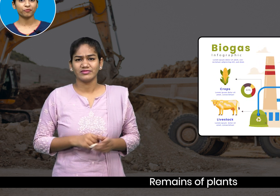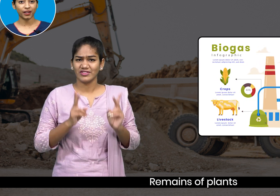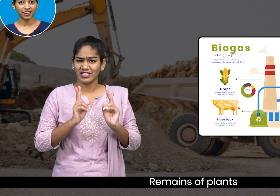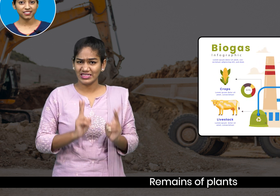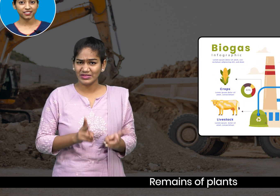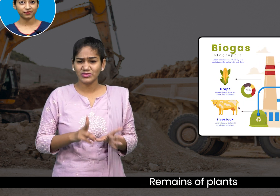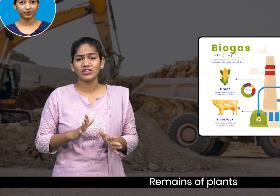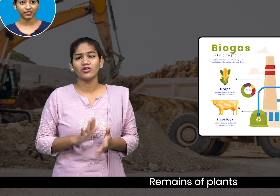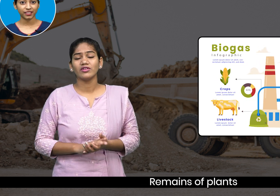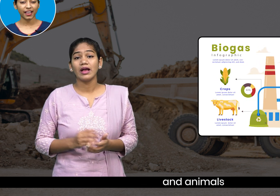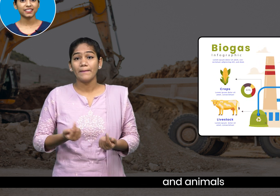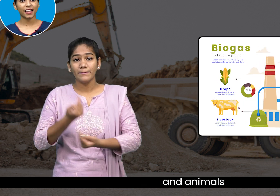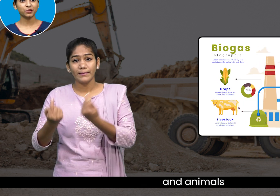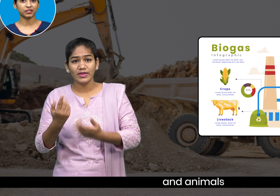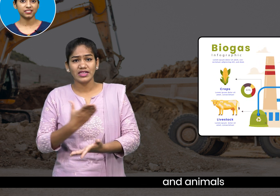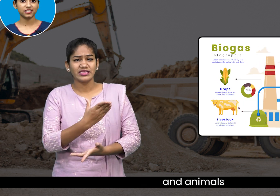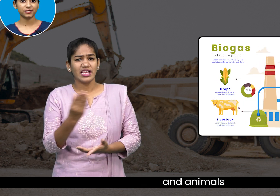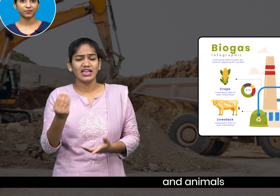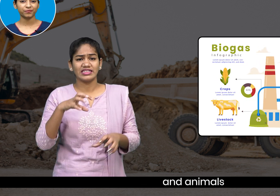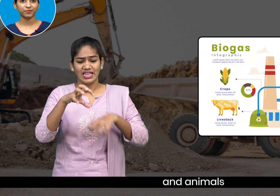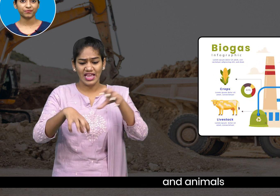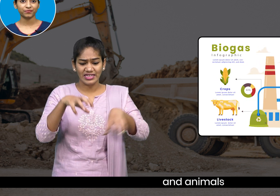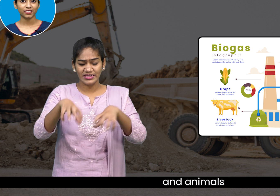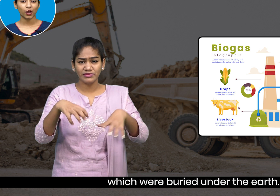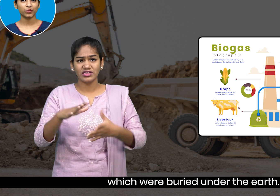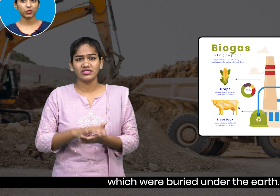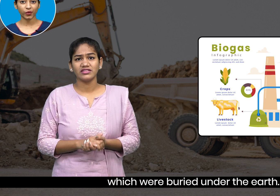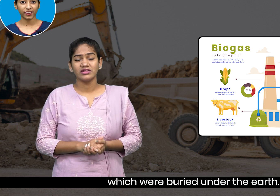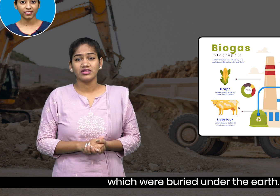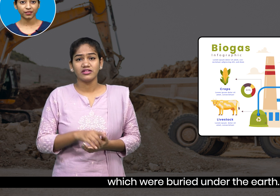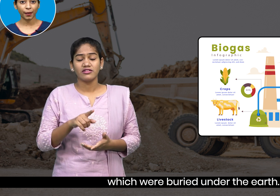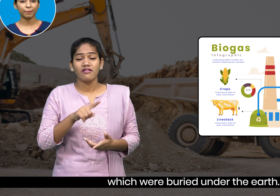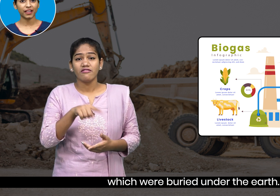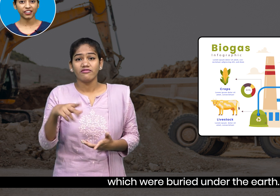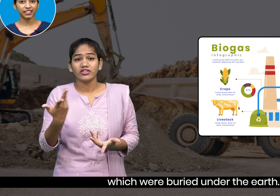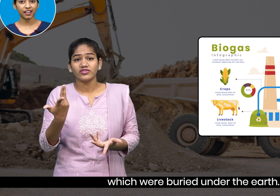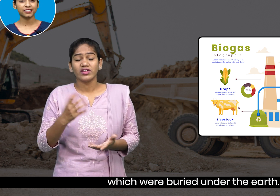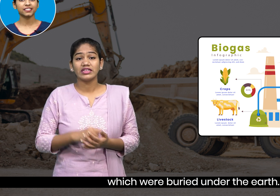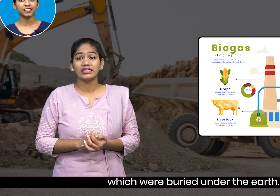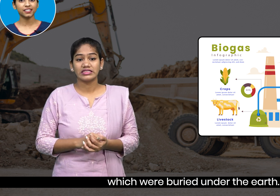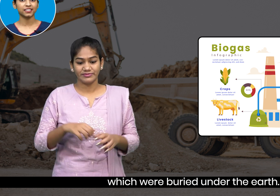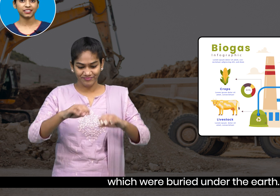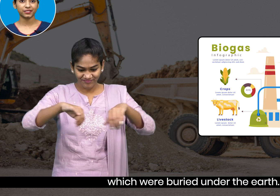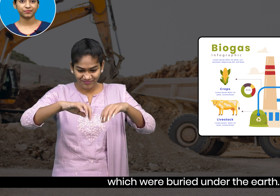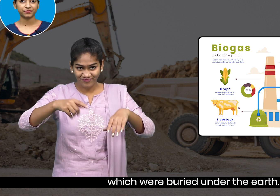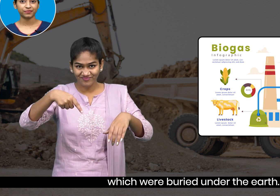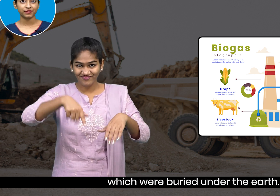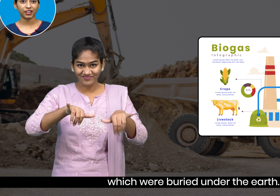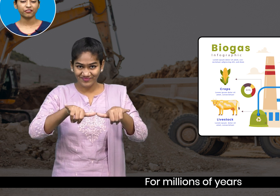Remains of plants and animals which were buried under the